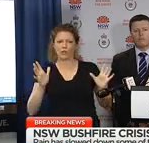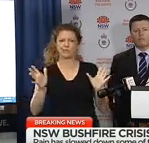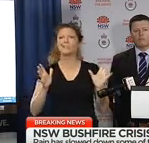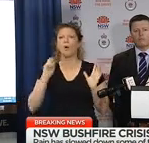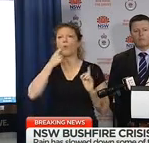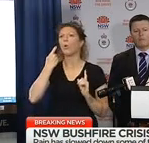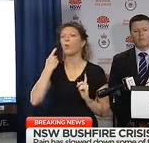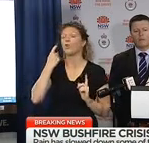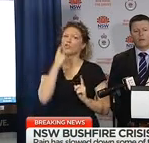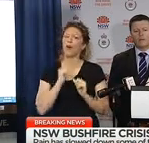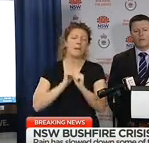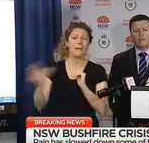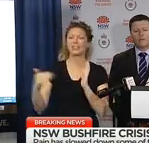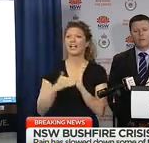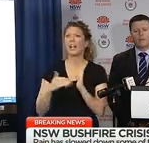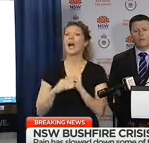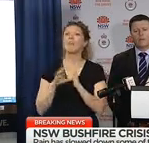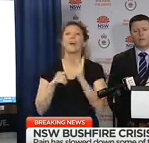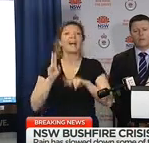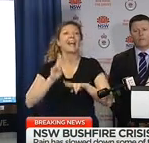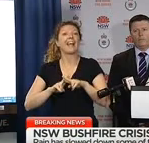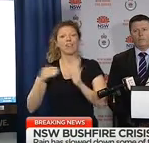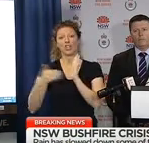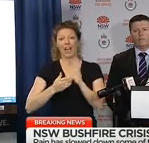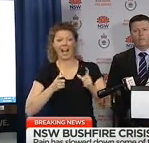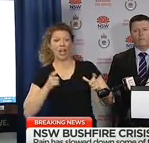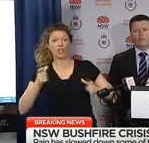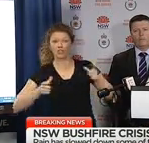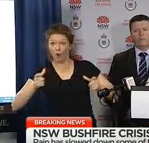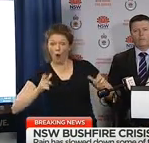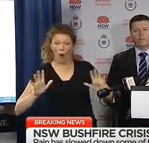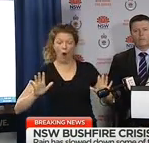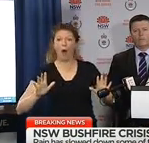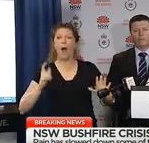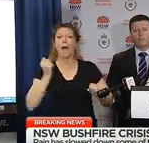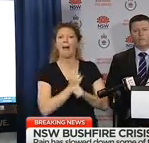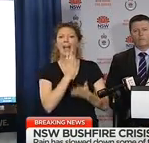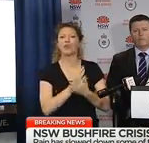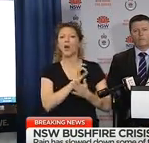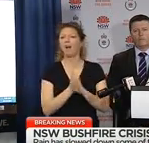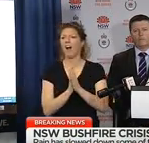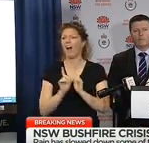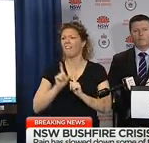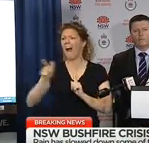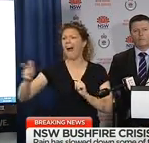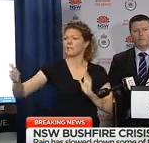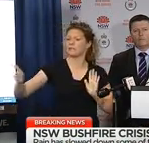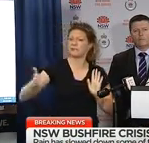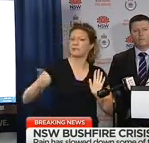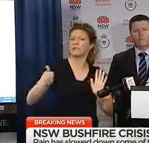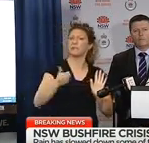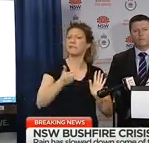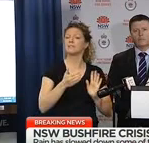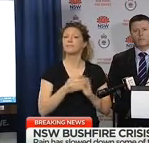thing, because that means there's every potential that the fires won't run as far as they possibly could. It is too